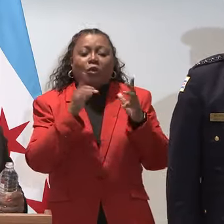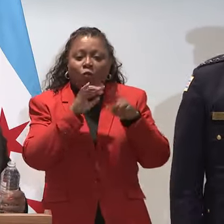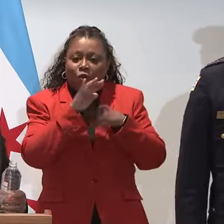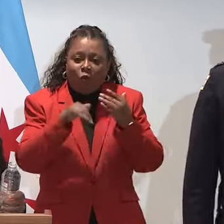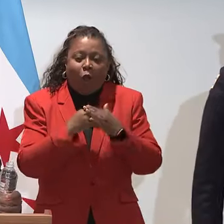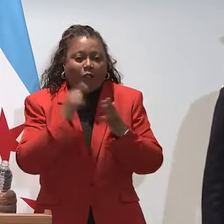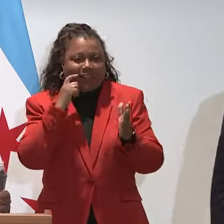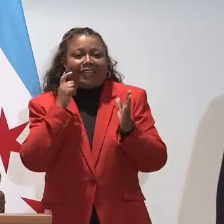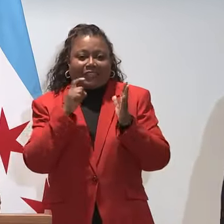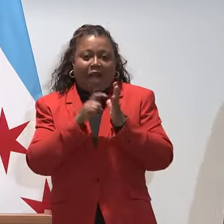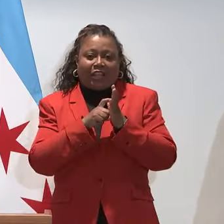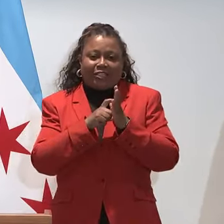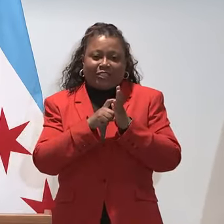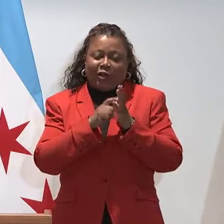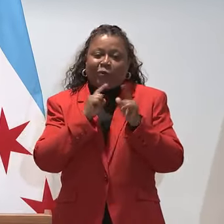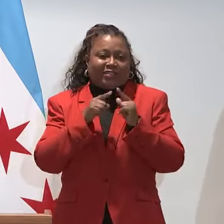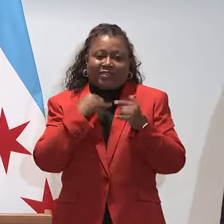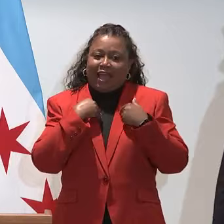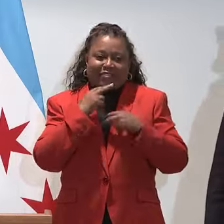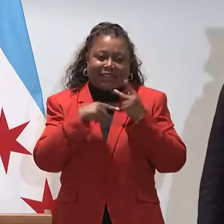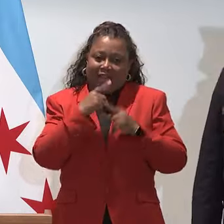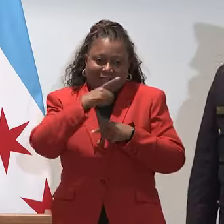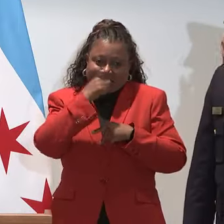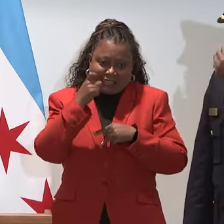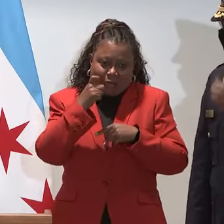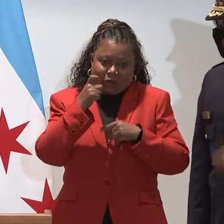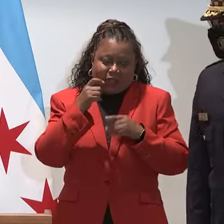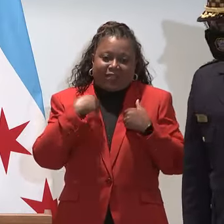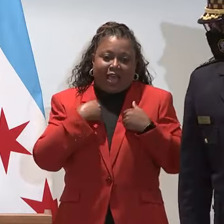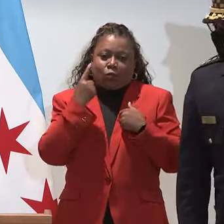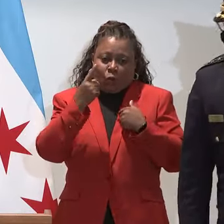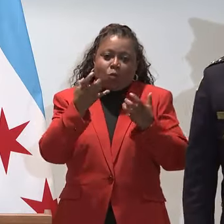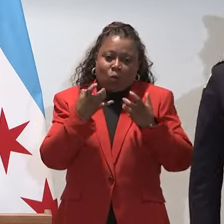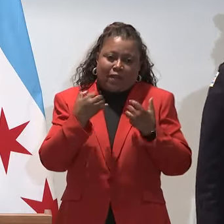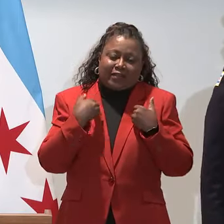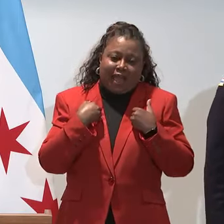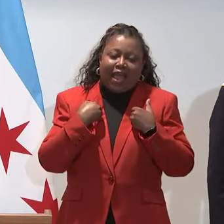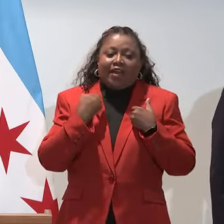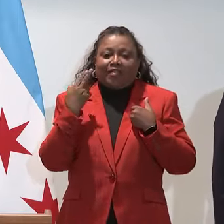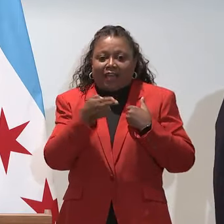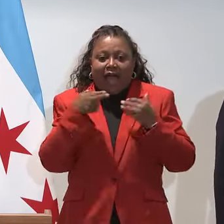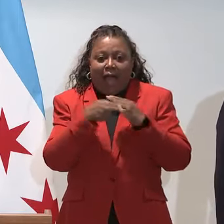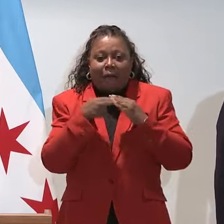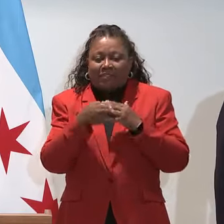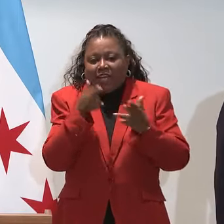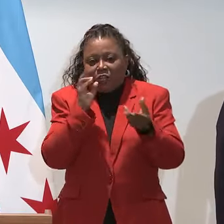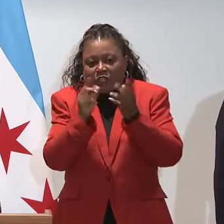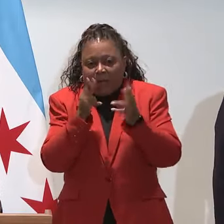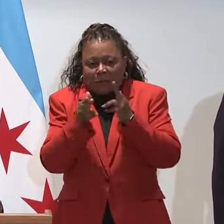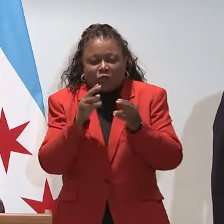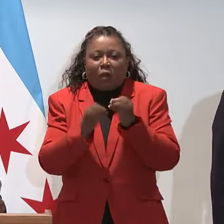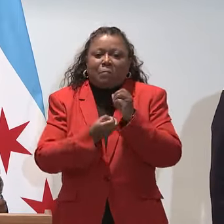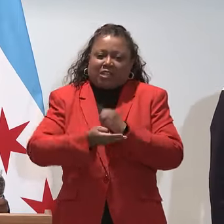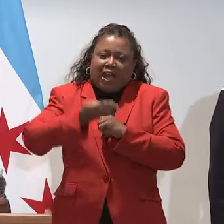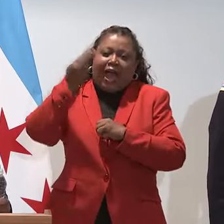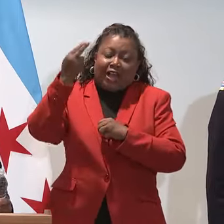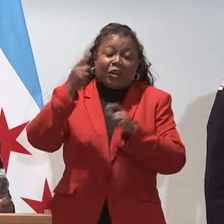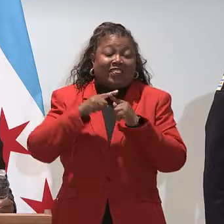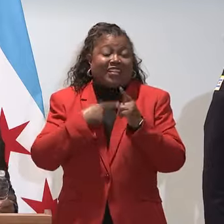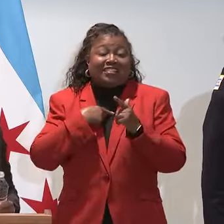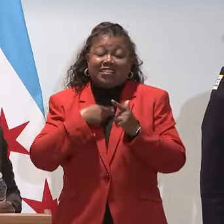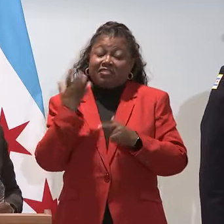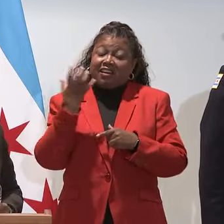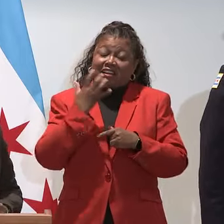all acknowledge we did not have the kind of summer that we wanted to have. The homicide and shooting numbers were much higher. This